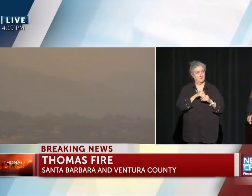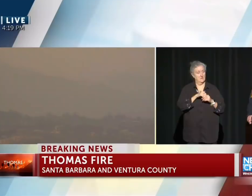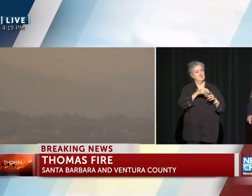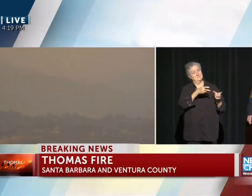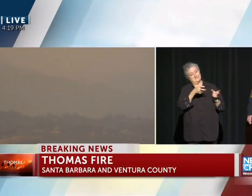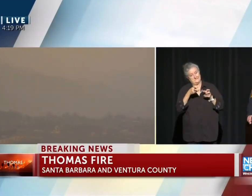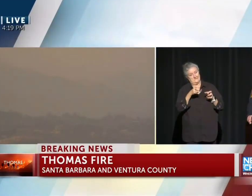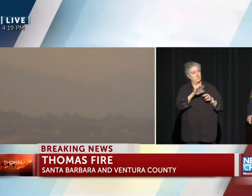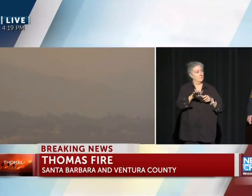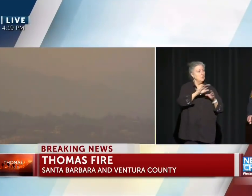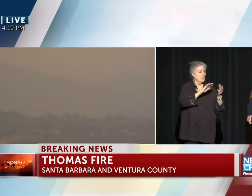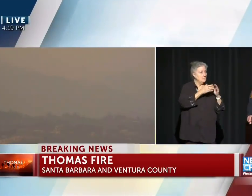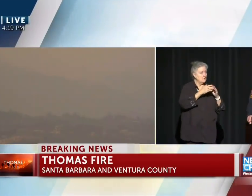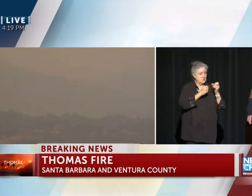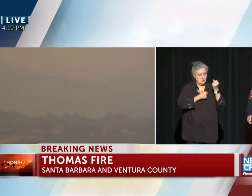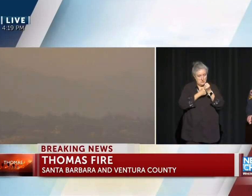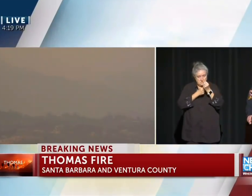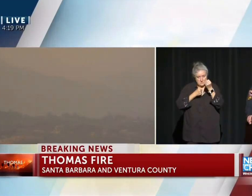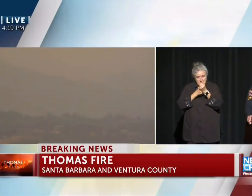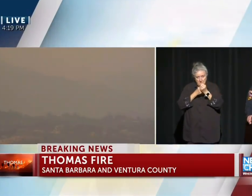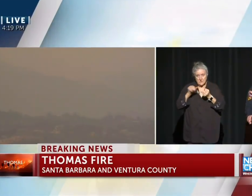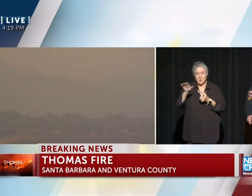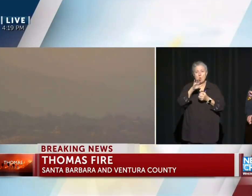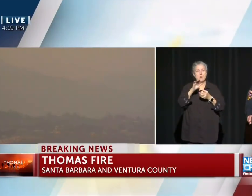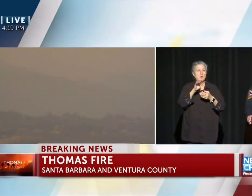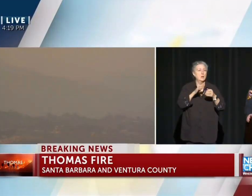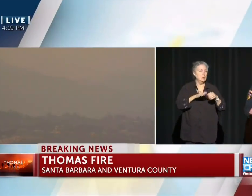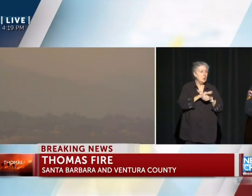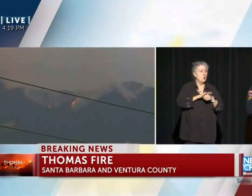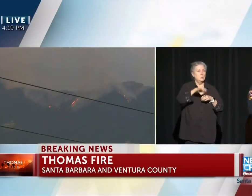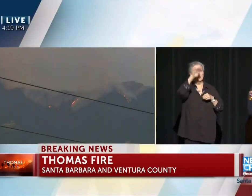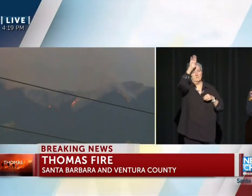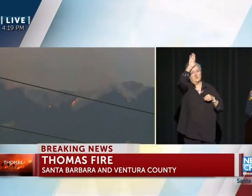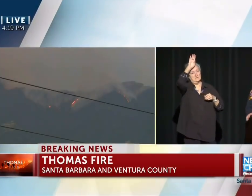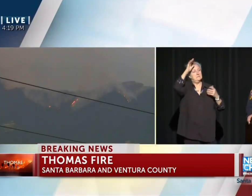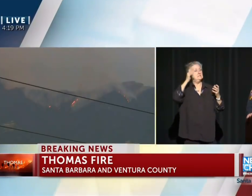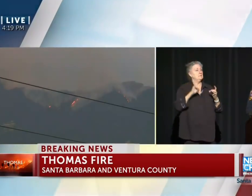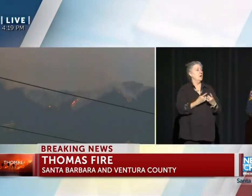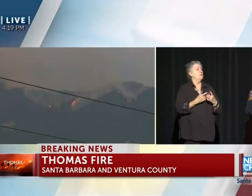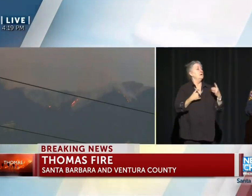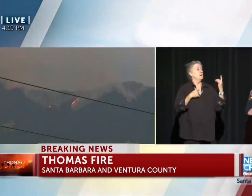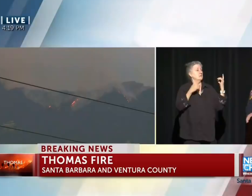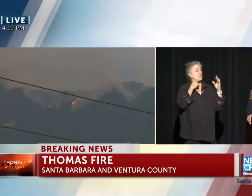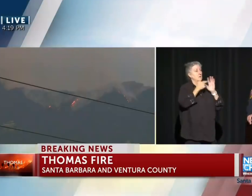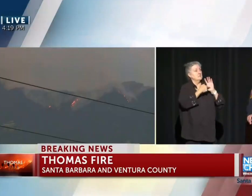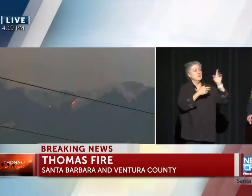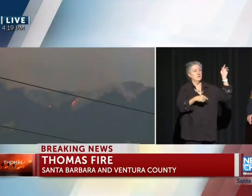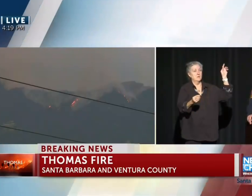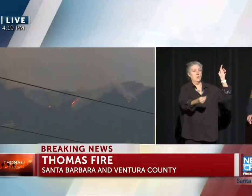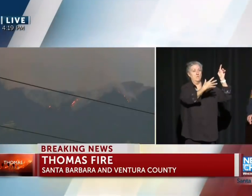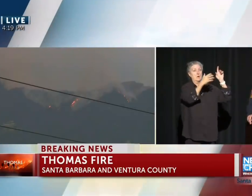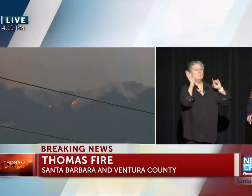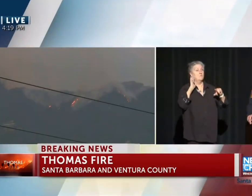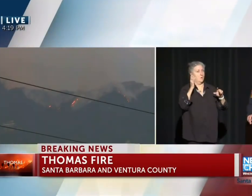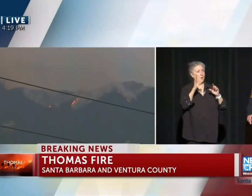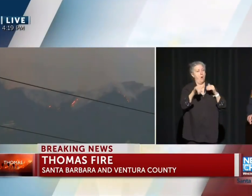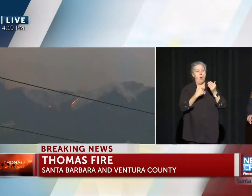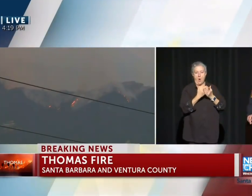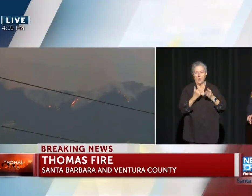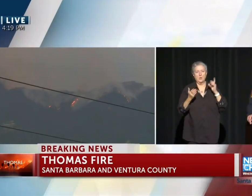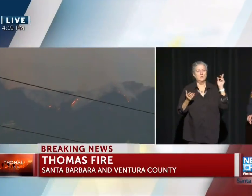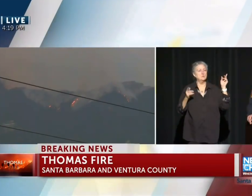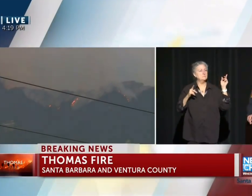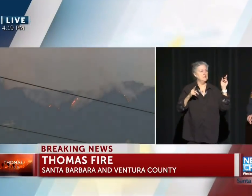to bolster your local fire department. And representative on the map or on the overhead earlier was all